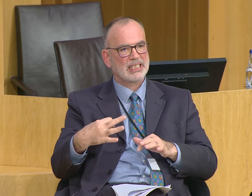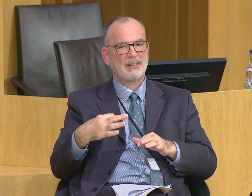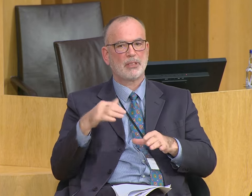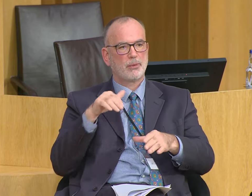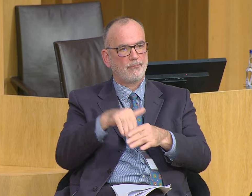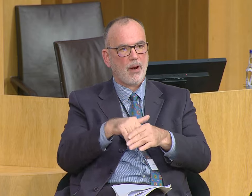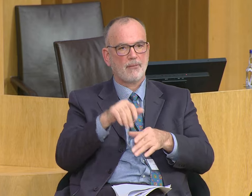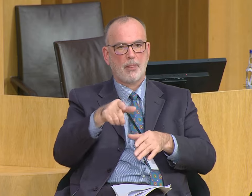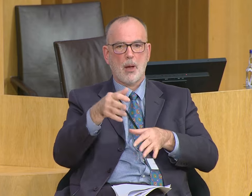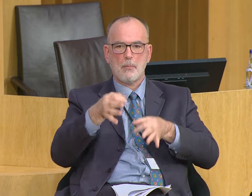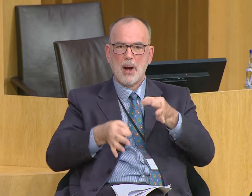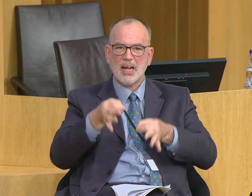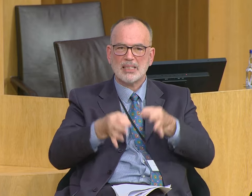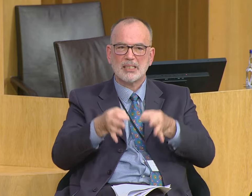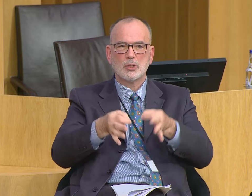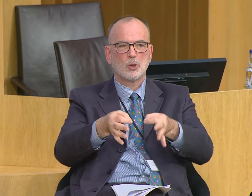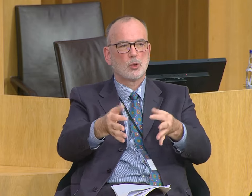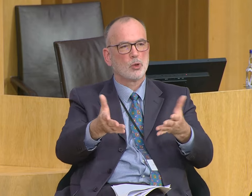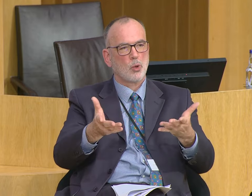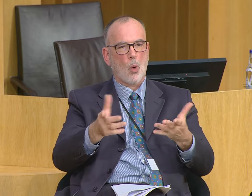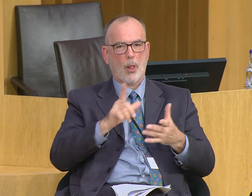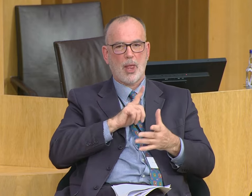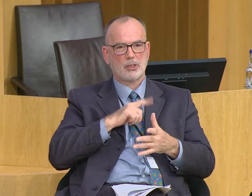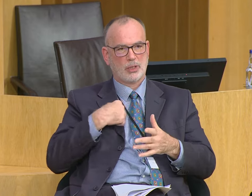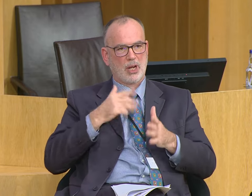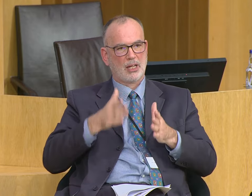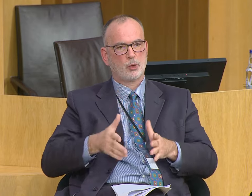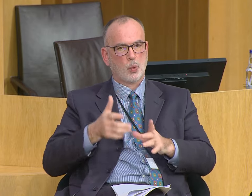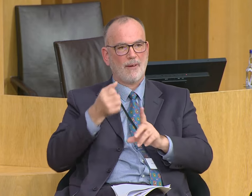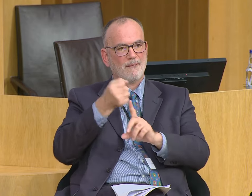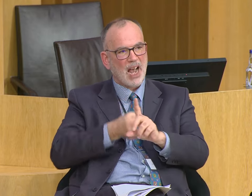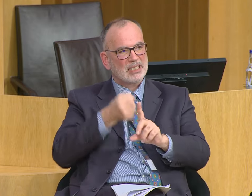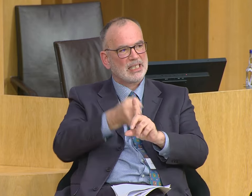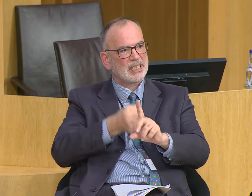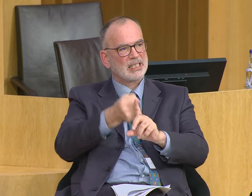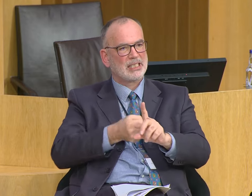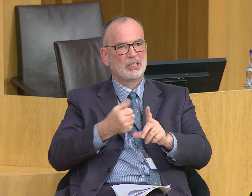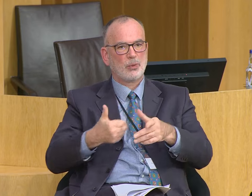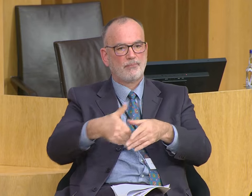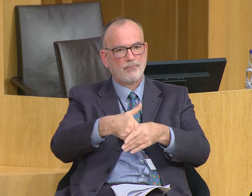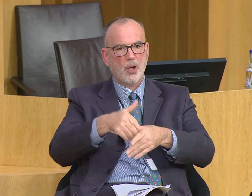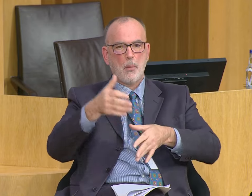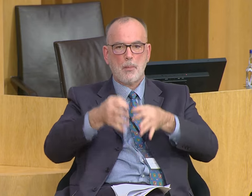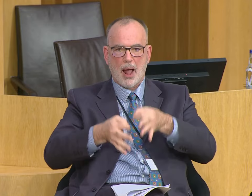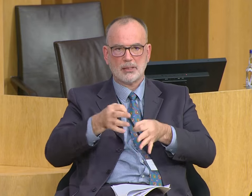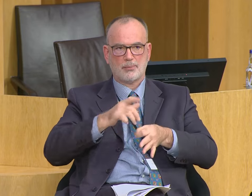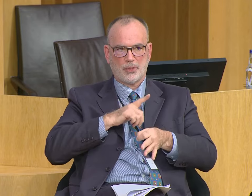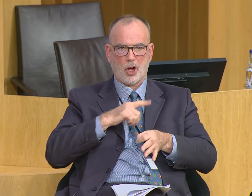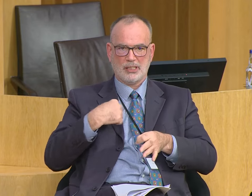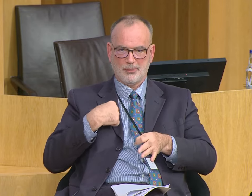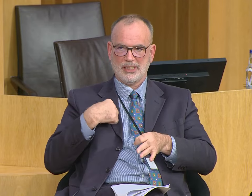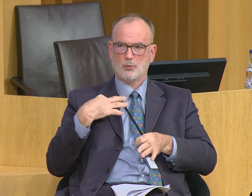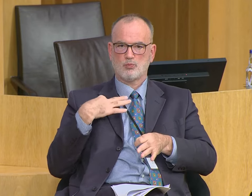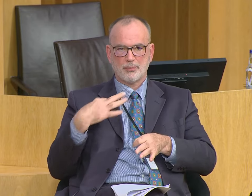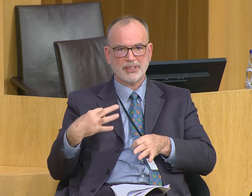voices, they've got their own representation, they've got their own political agendas. They need to be in that room and fight every single day to be involved